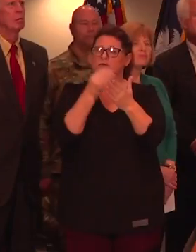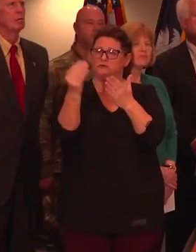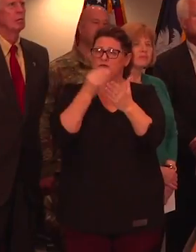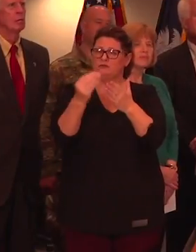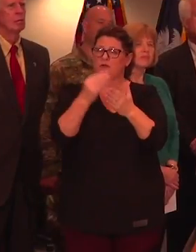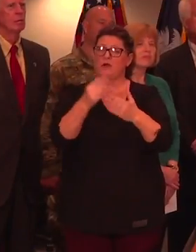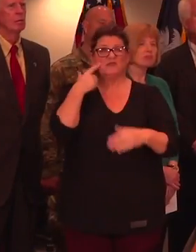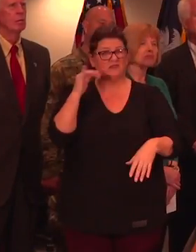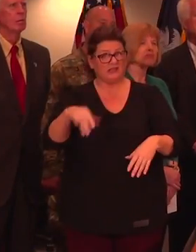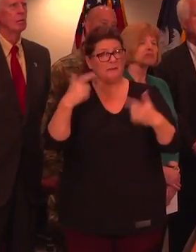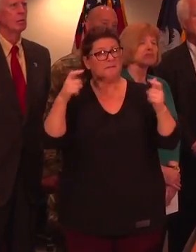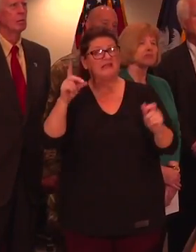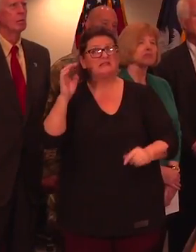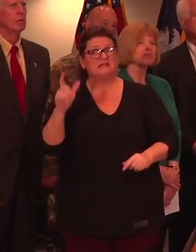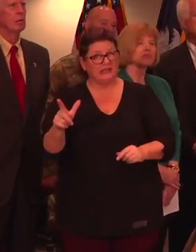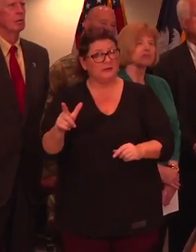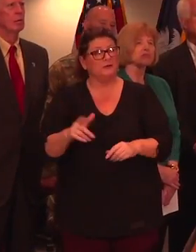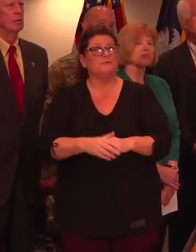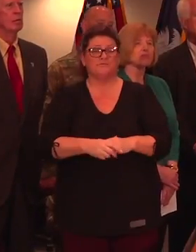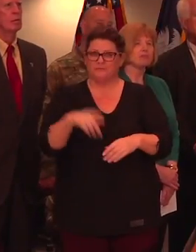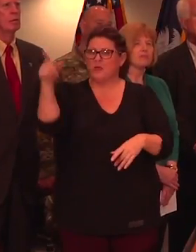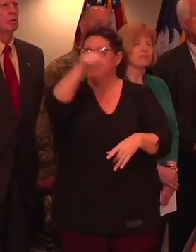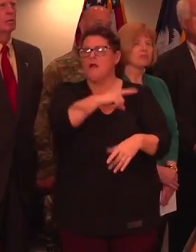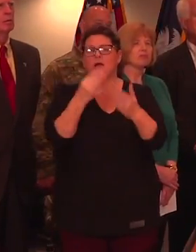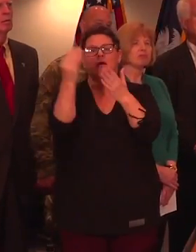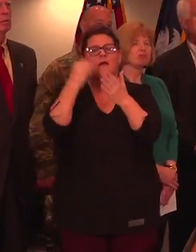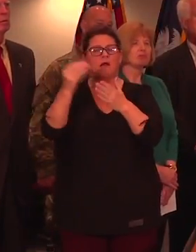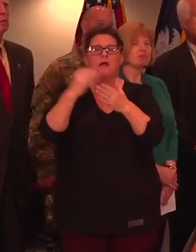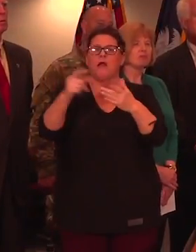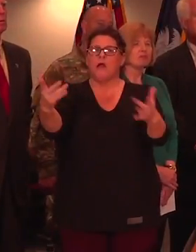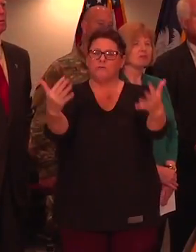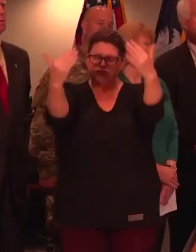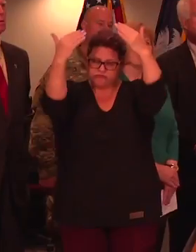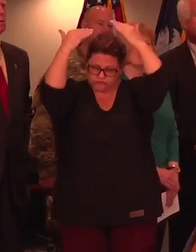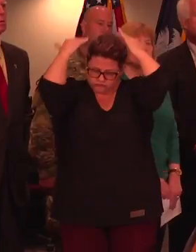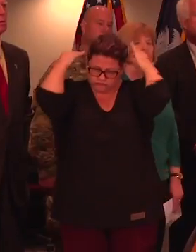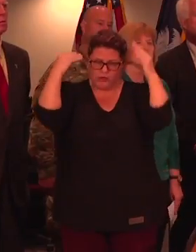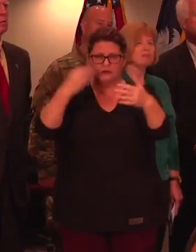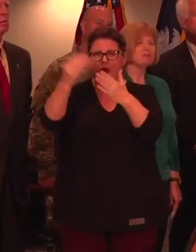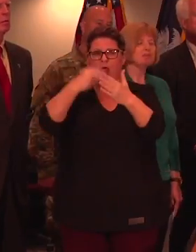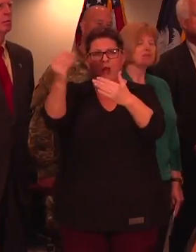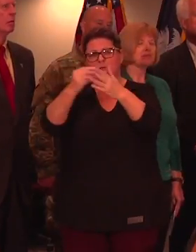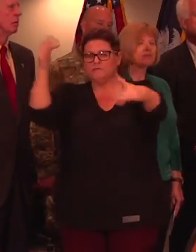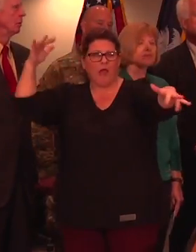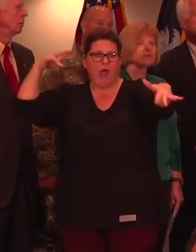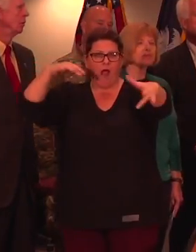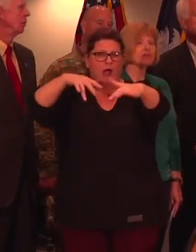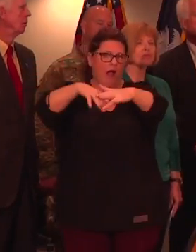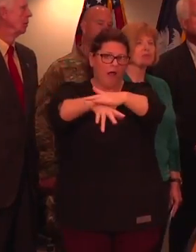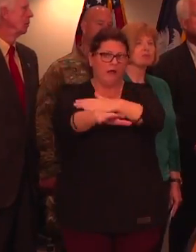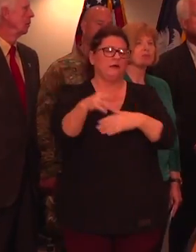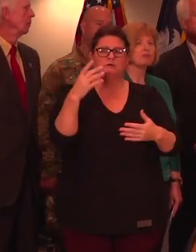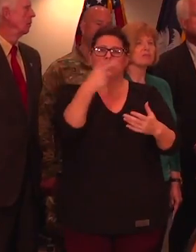this is a big deal out there with the public right now. These stores are swamped, overwhelmed with shoppers. I know you touched on it earlier, but what would you